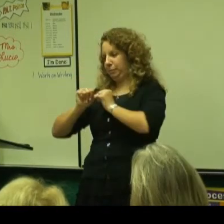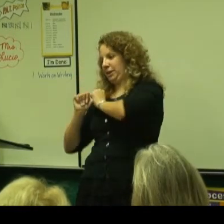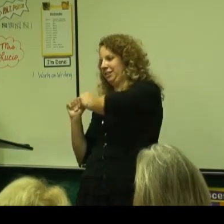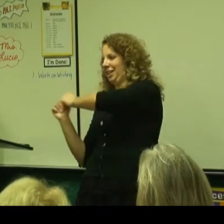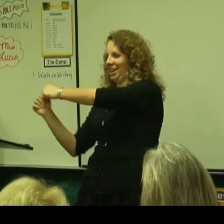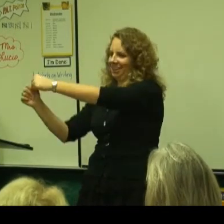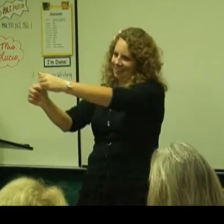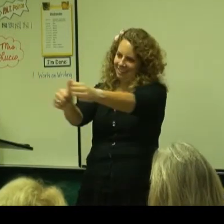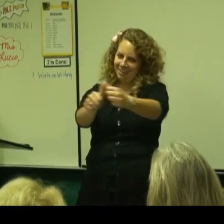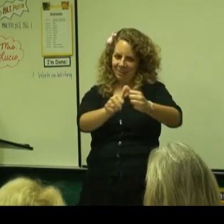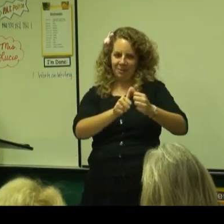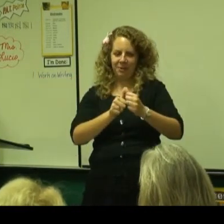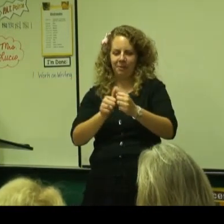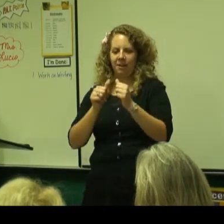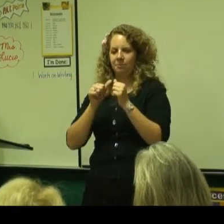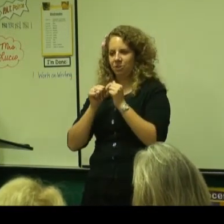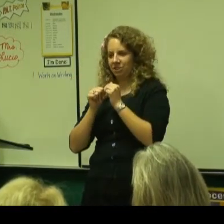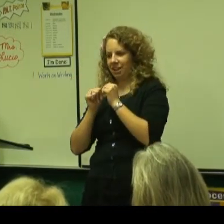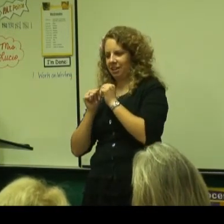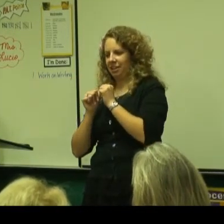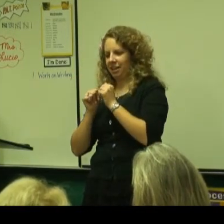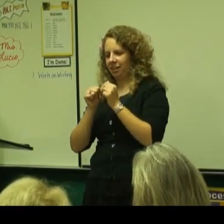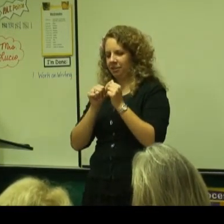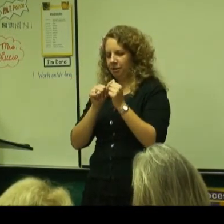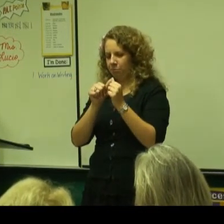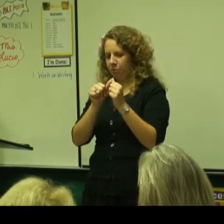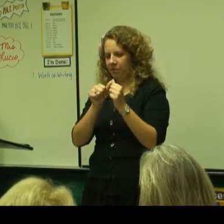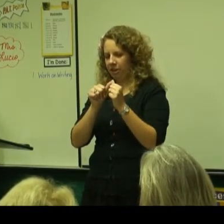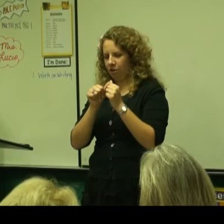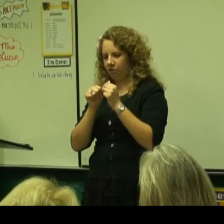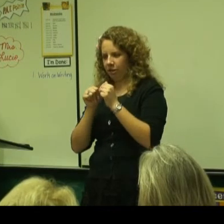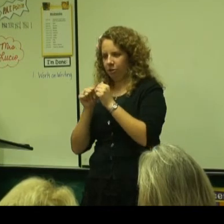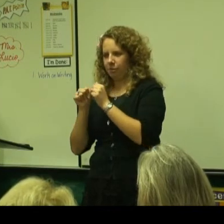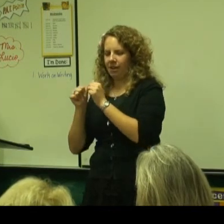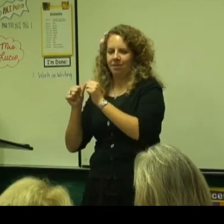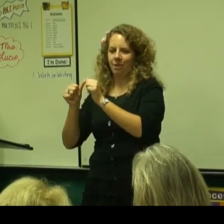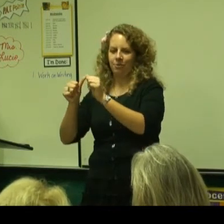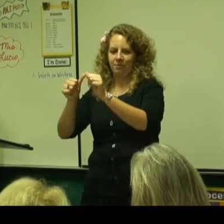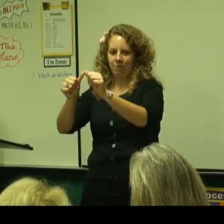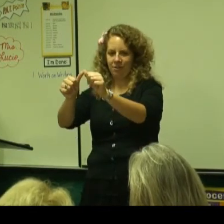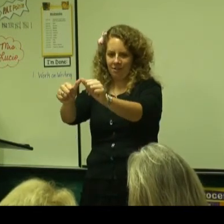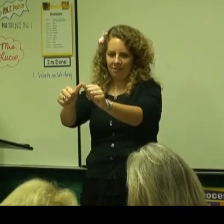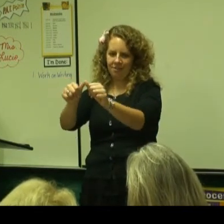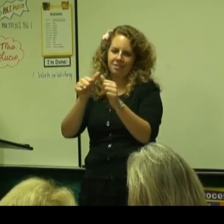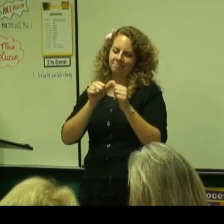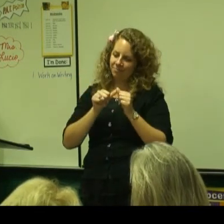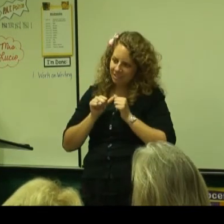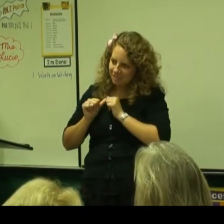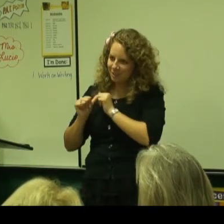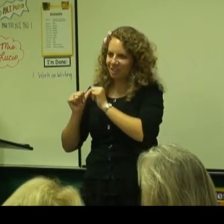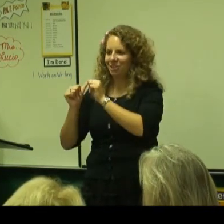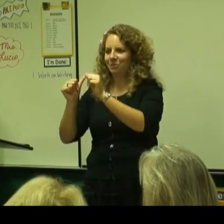big like going around, but it's just kind of like moving it over a little bit and then going forward. Continue.